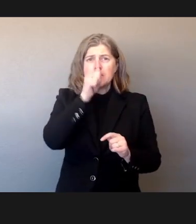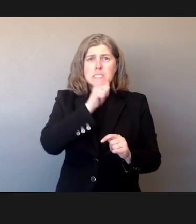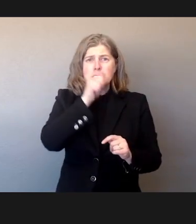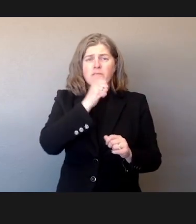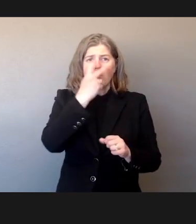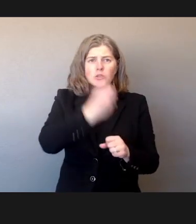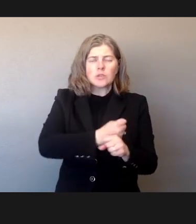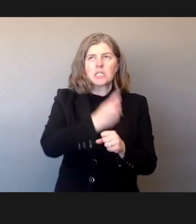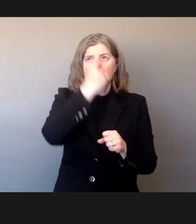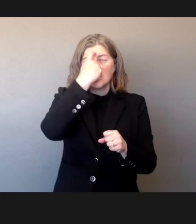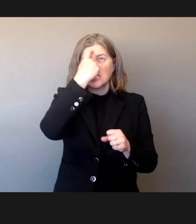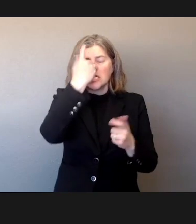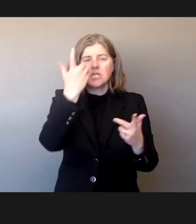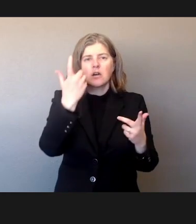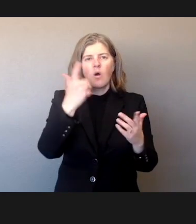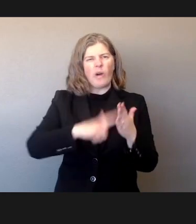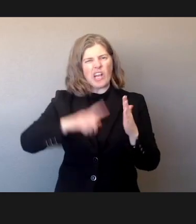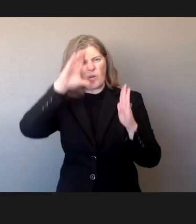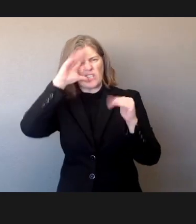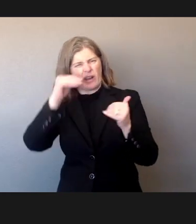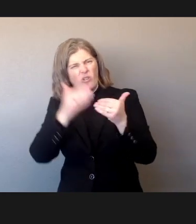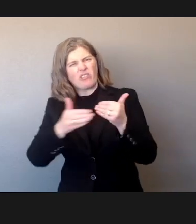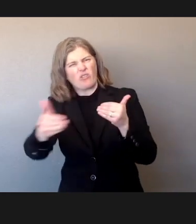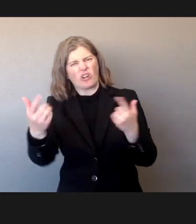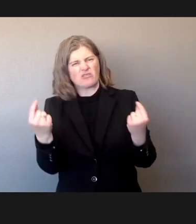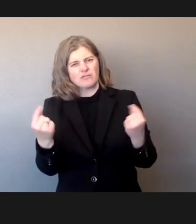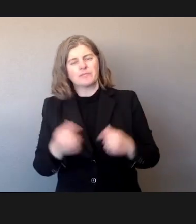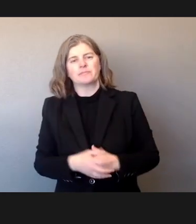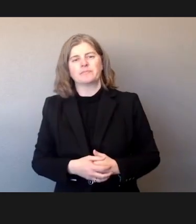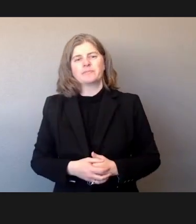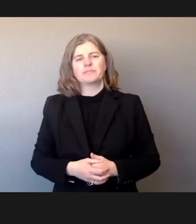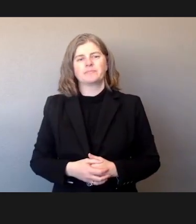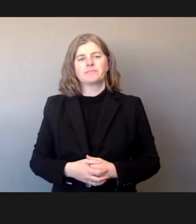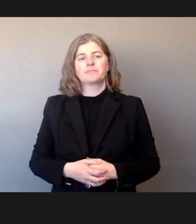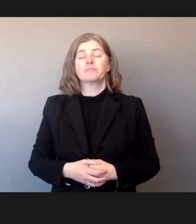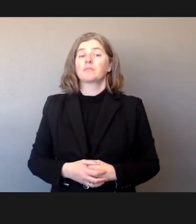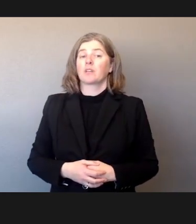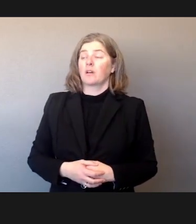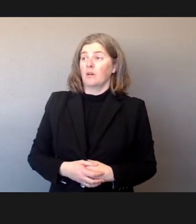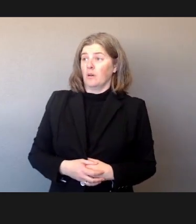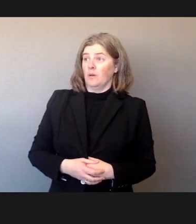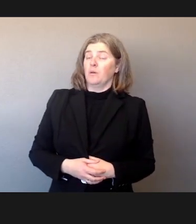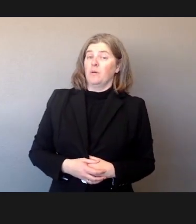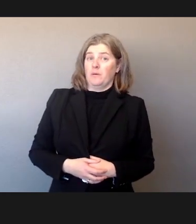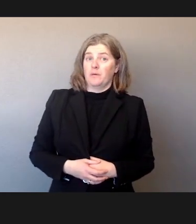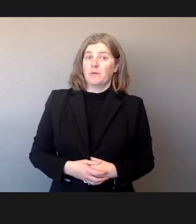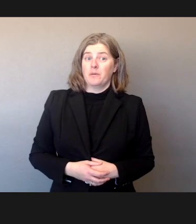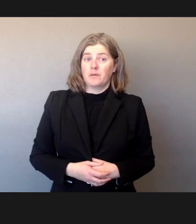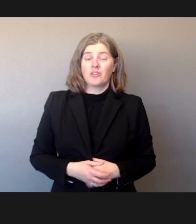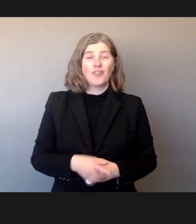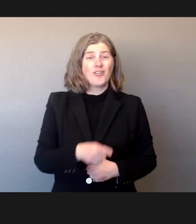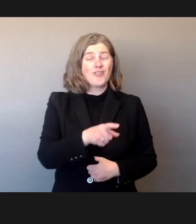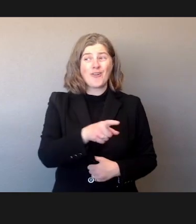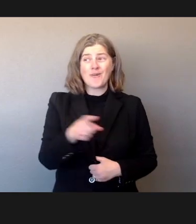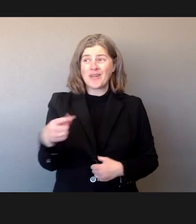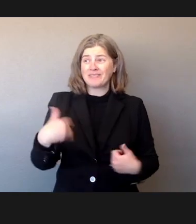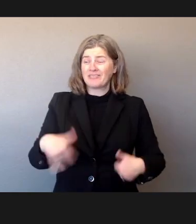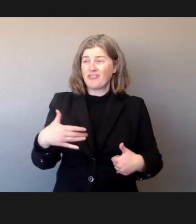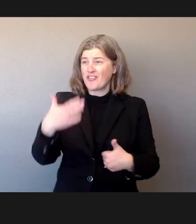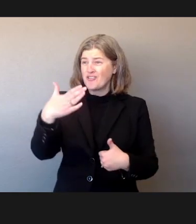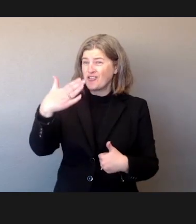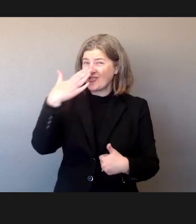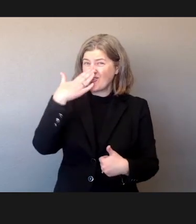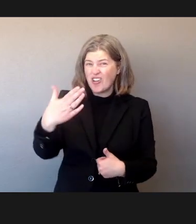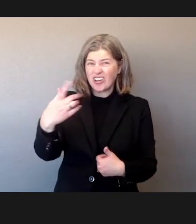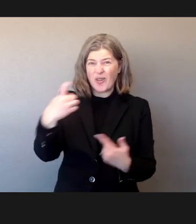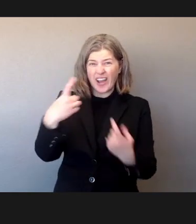years, and what can we expect going forward? So that is like you guys are doing such a good job. These questions are